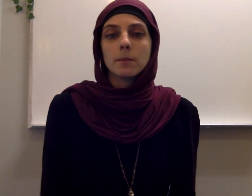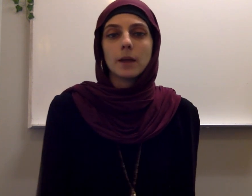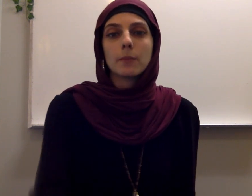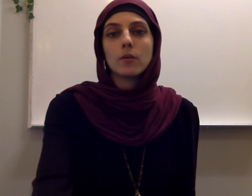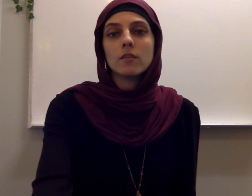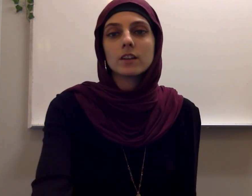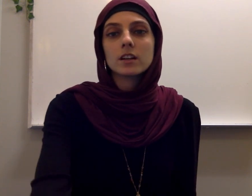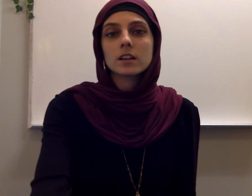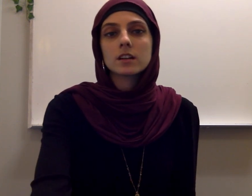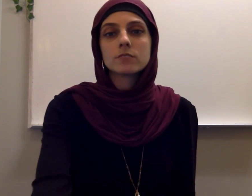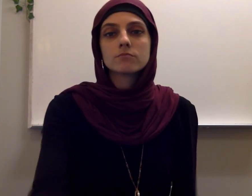Bipolar.